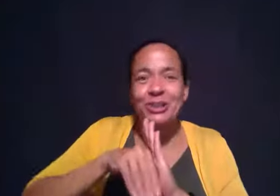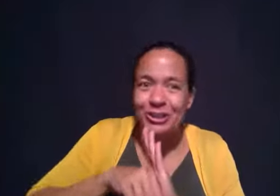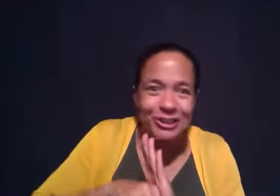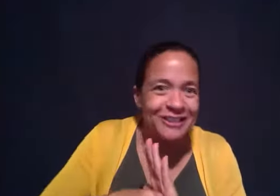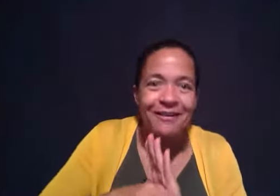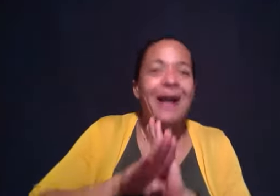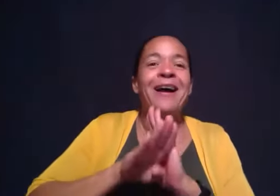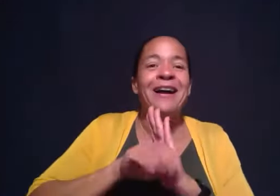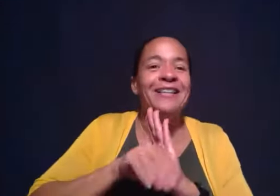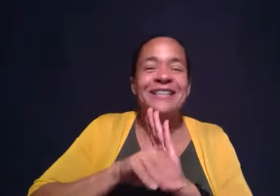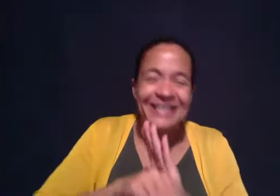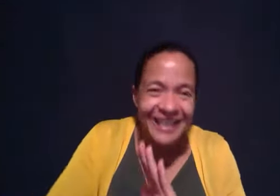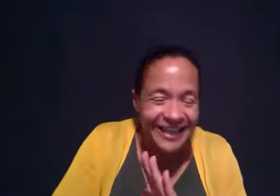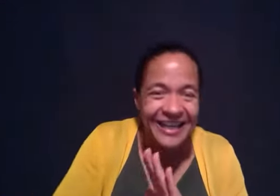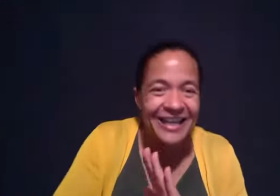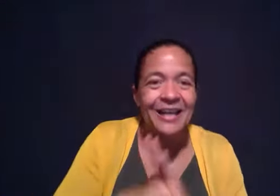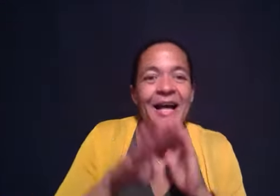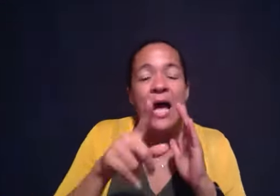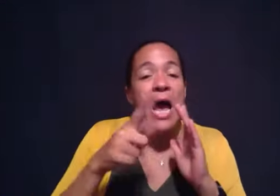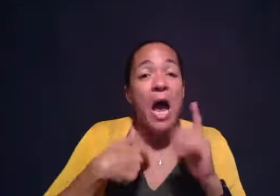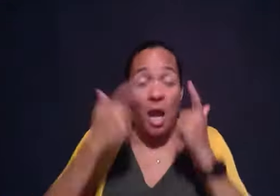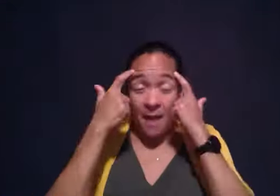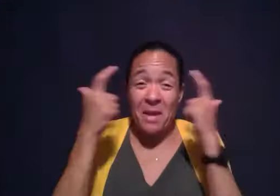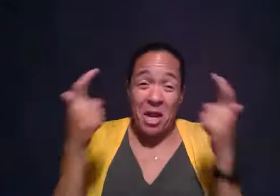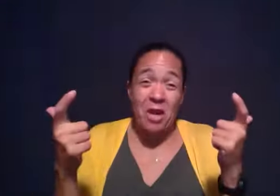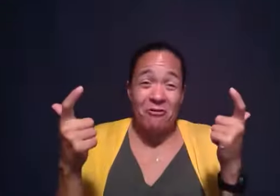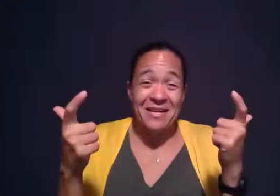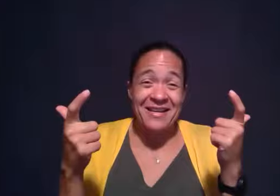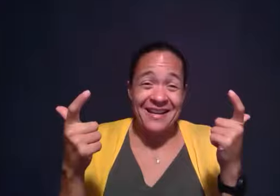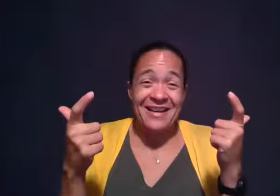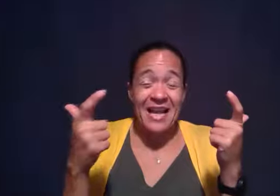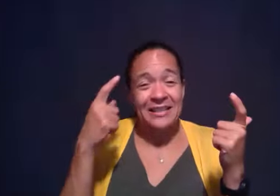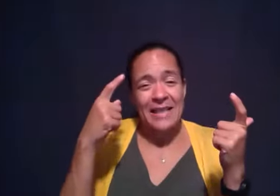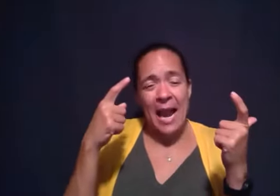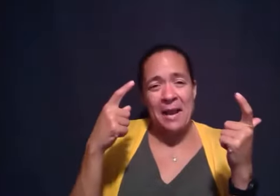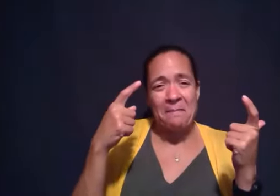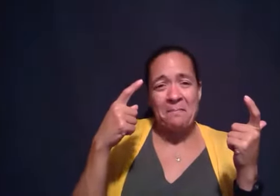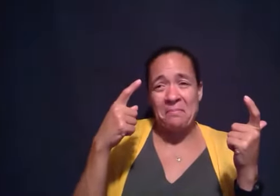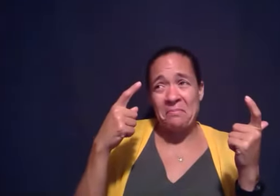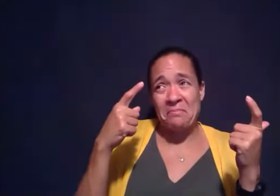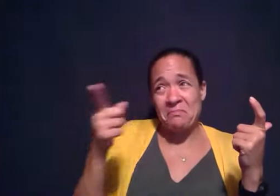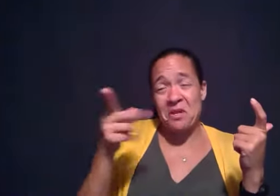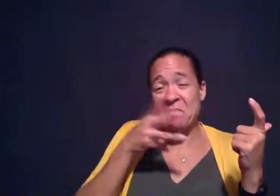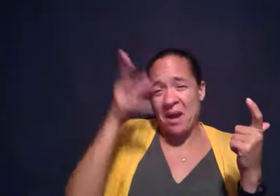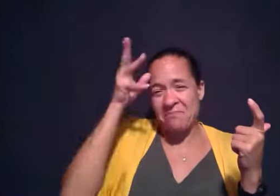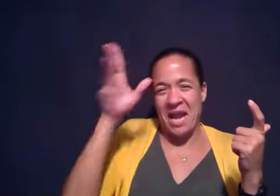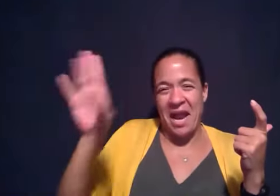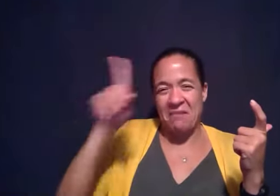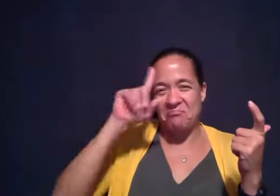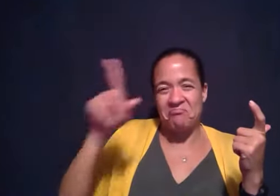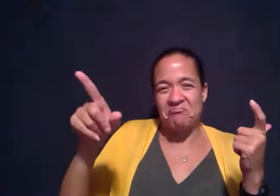think that they don't know. And I tell myself those stories like I'm not hurting anybody but myself.